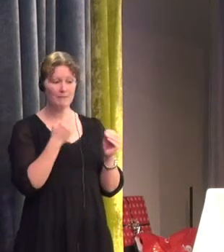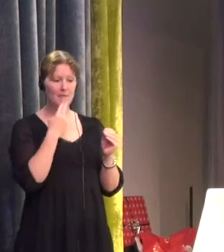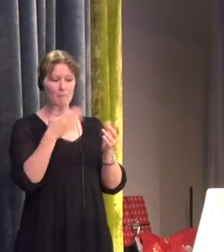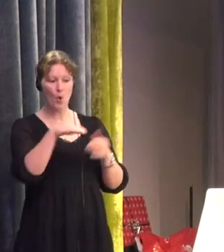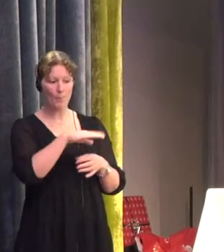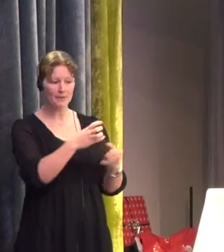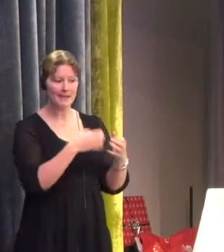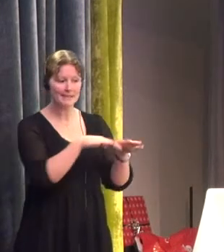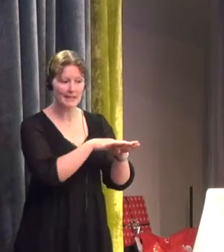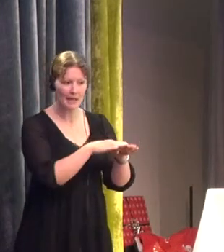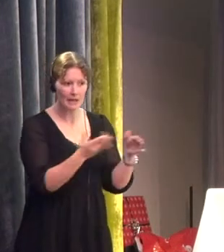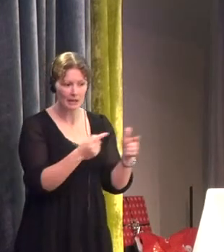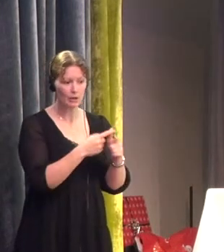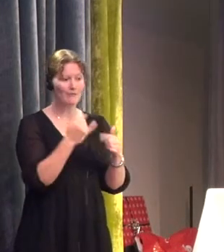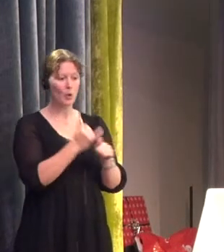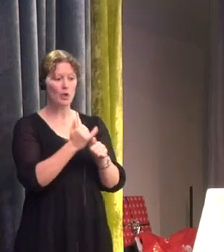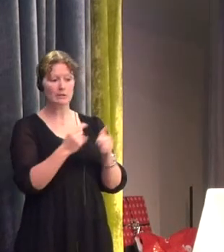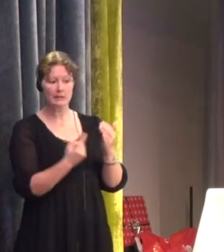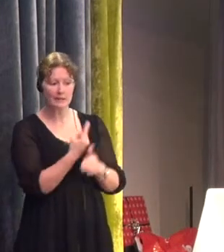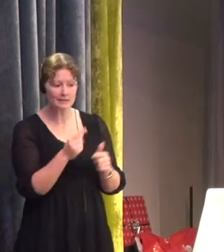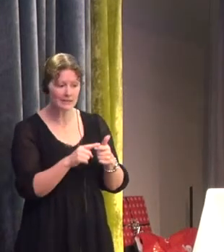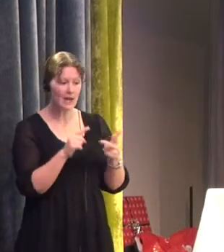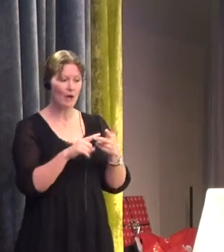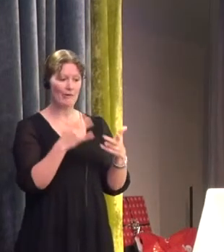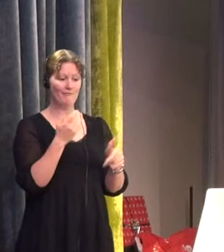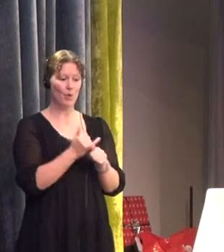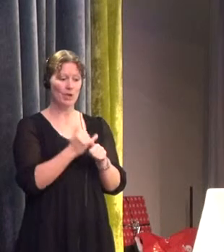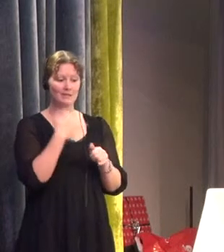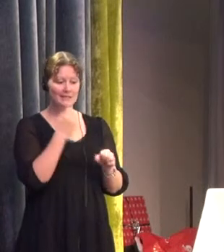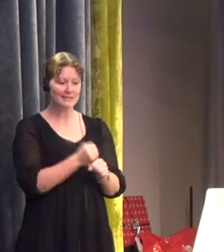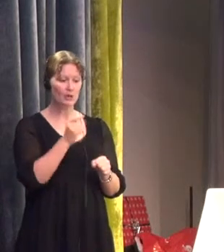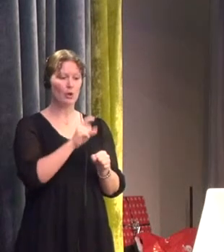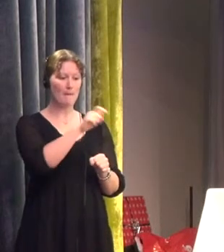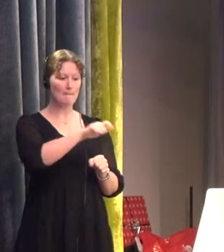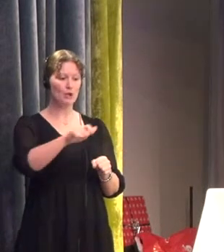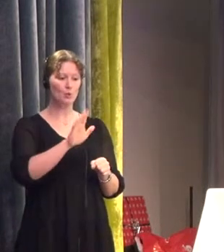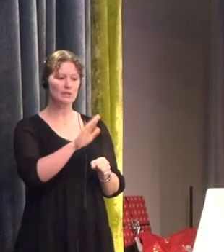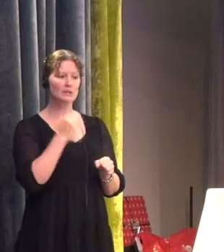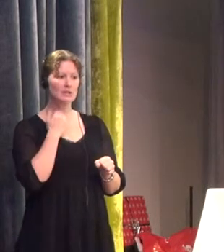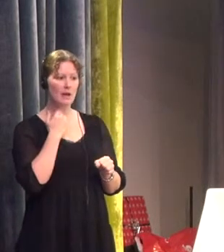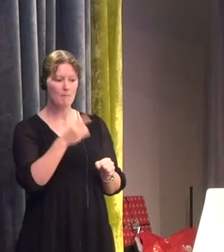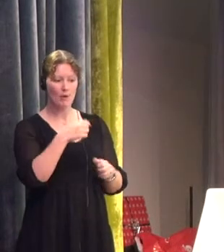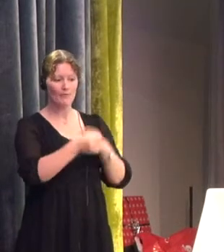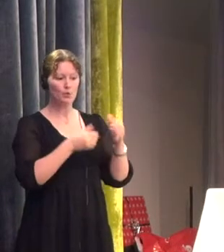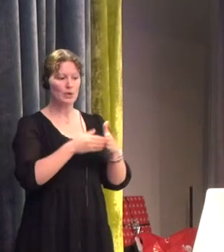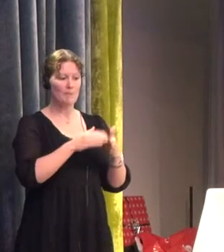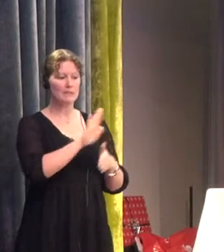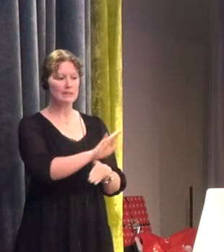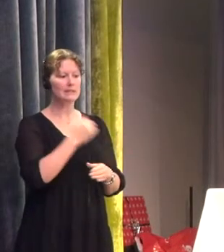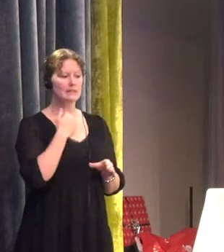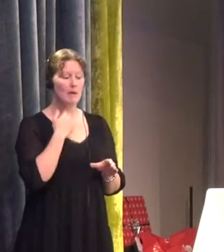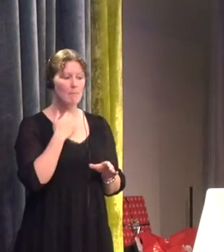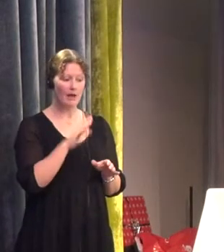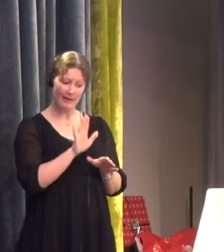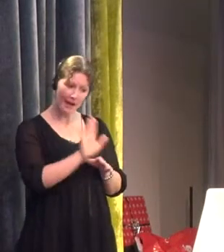done? How will facilitation ensure that the voice of the person with a disability, that her decision, that what she really wants, is